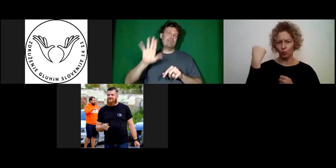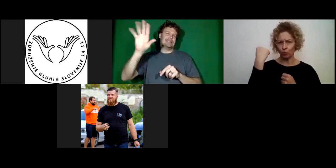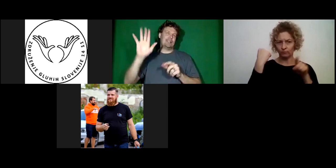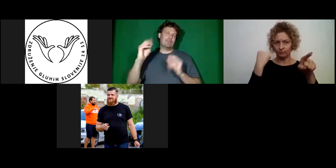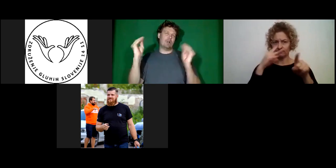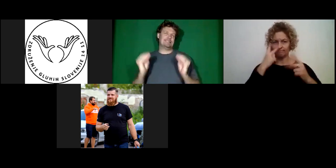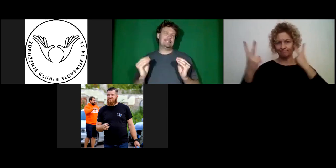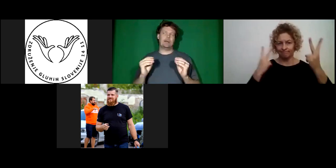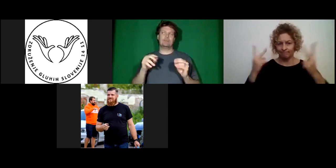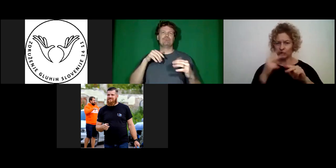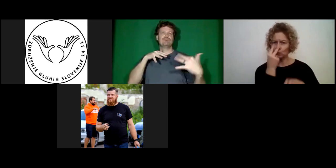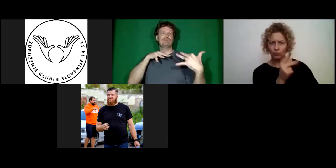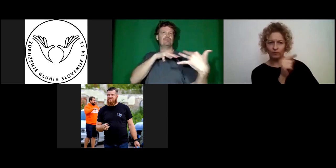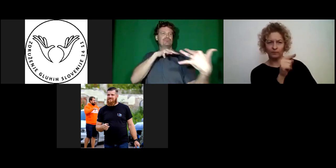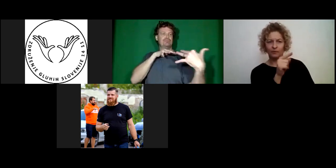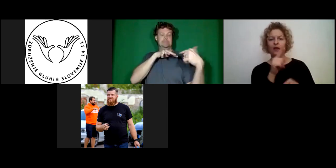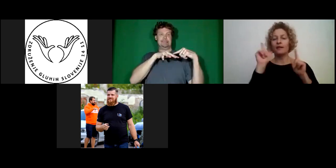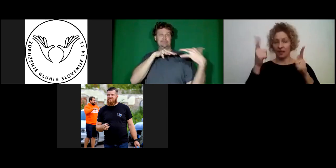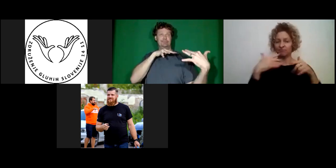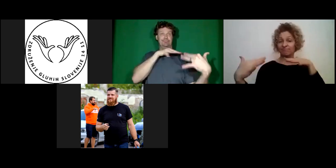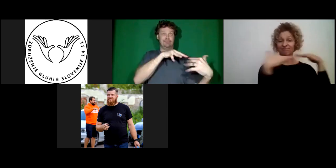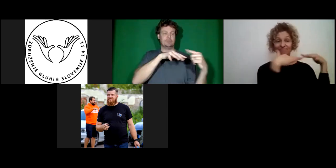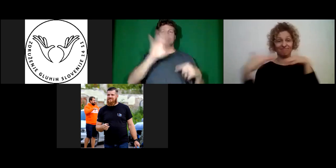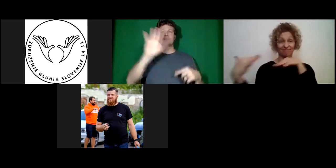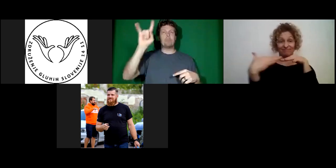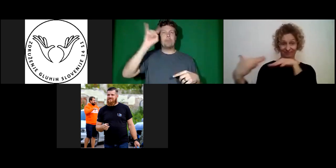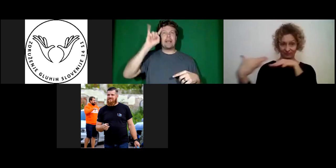told my teammates